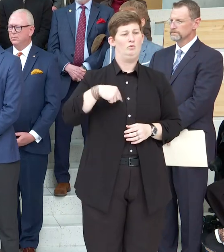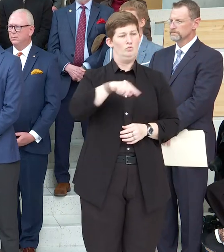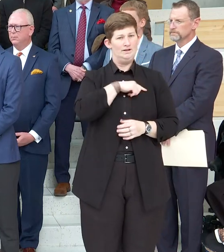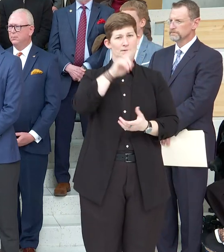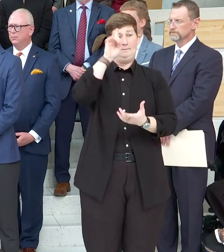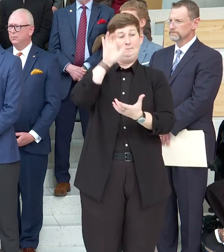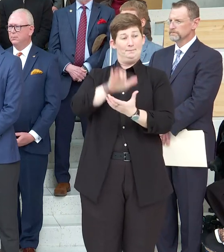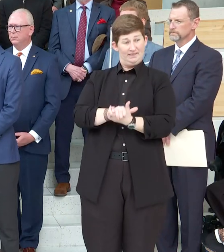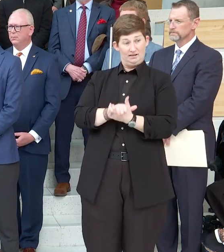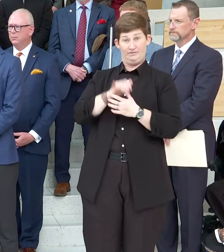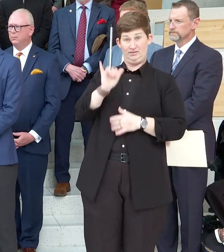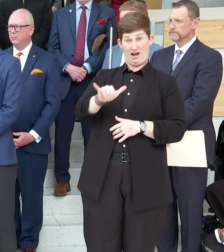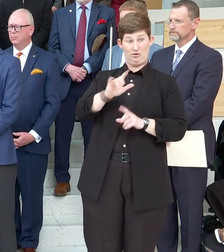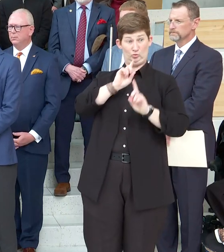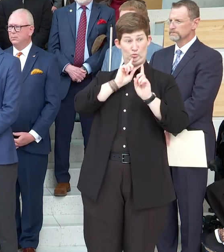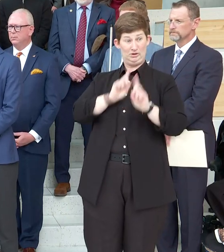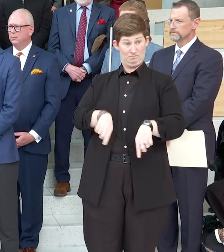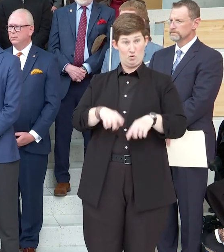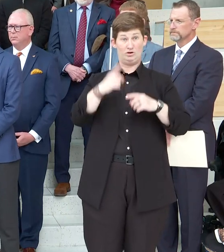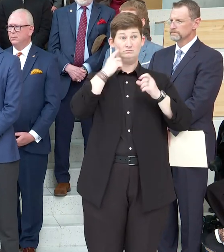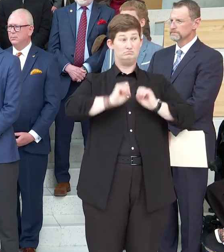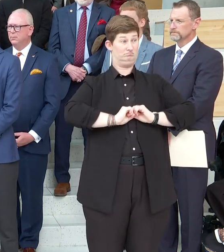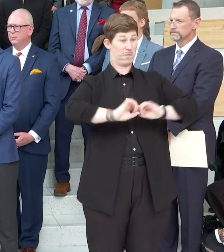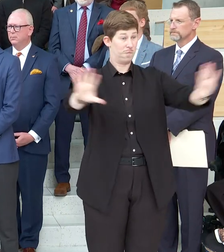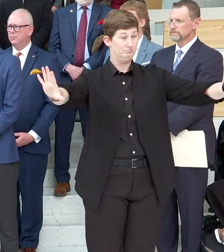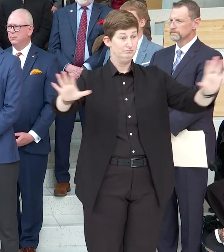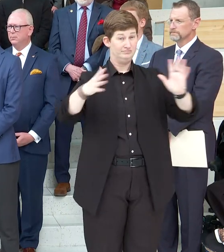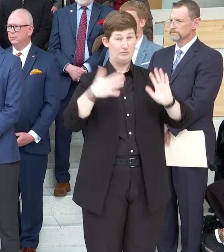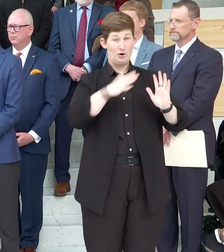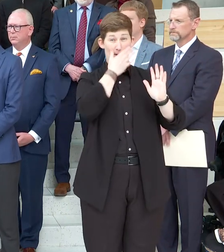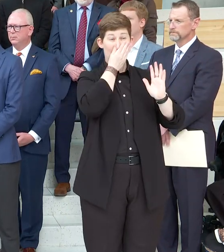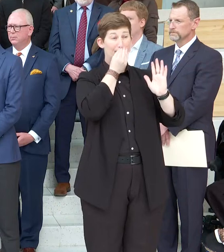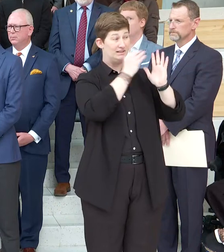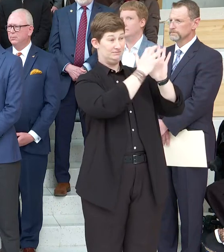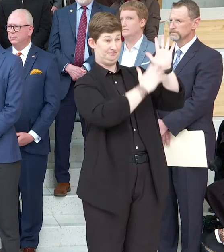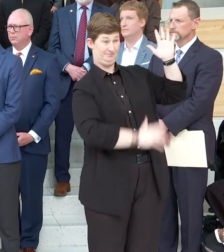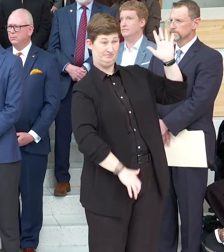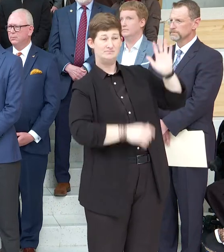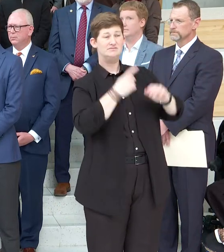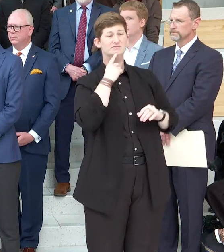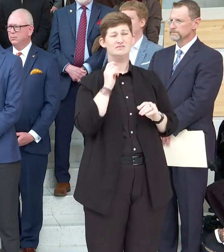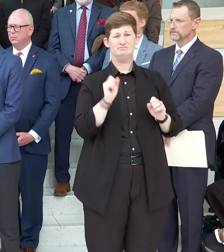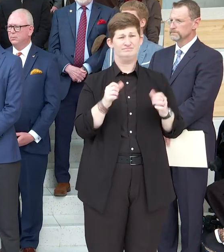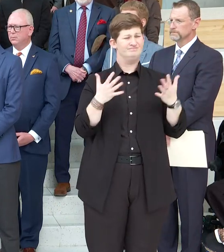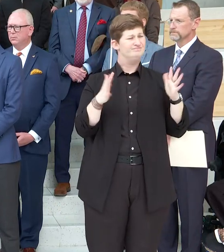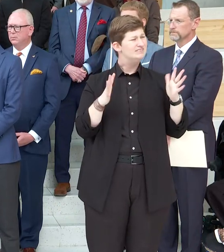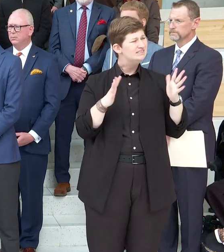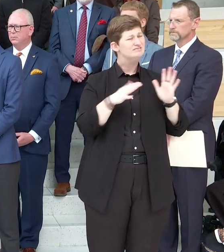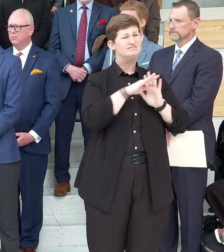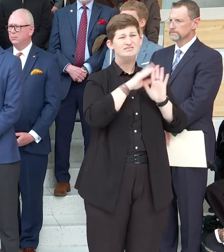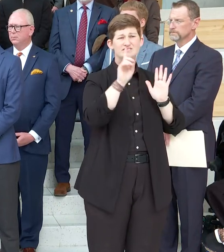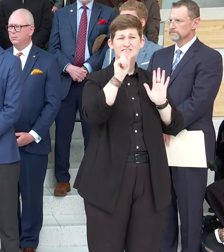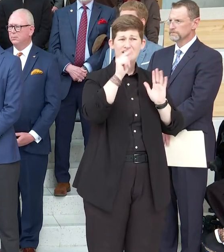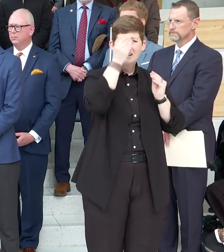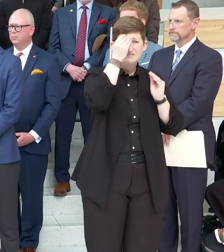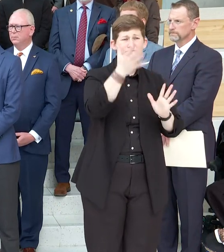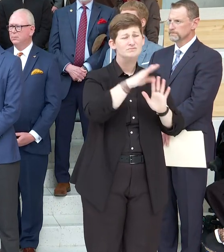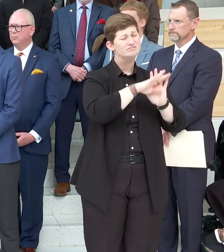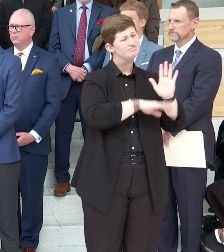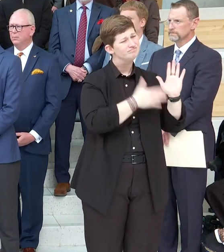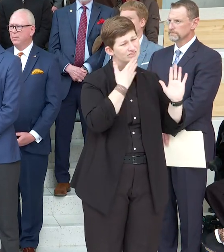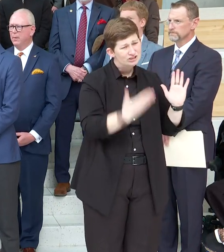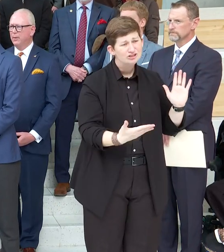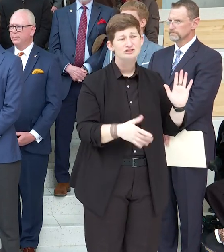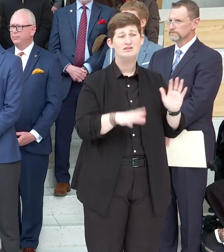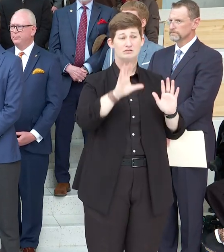that came out through the Minnesota Labor and Industry Department that spoke to this, that the mayor talked about earlier. The companies have signaled that they would continue to